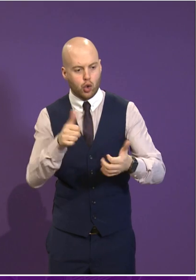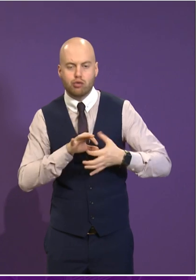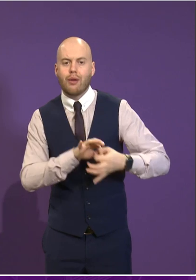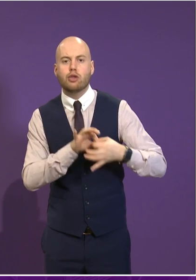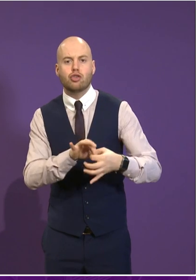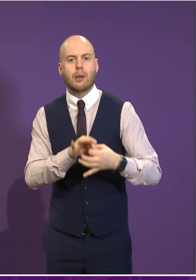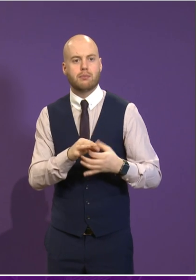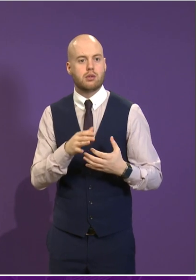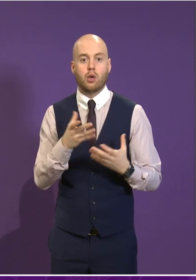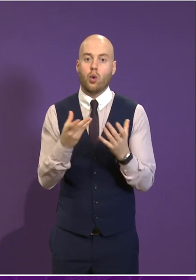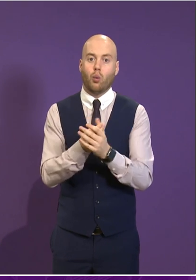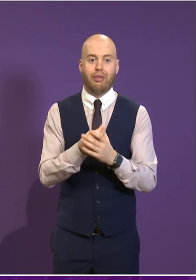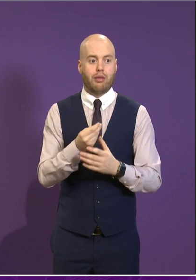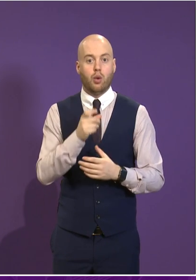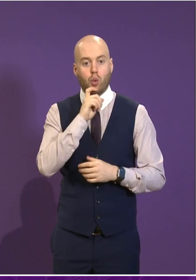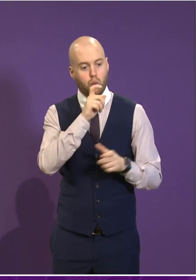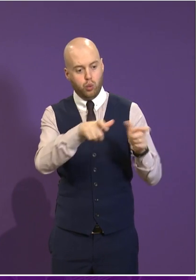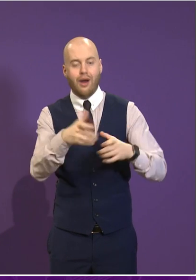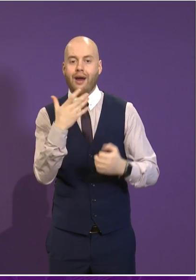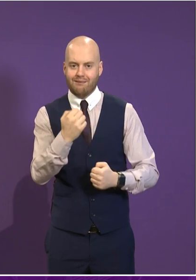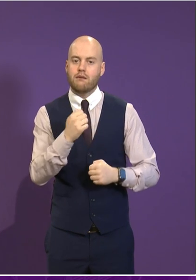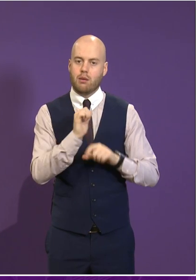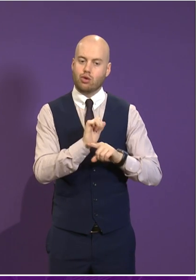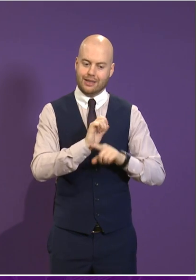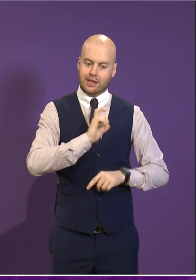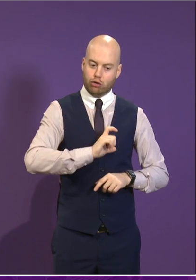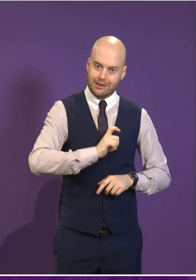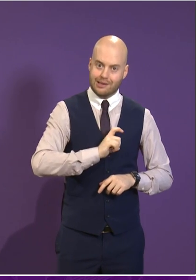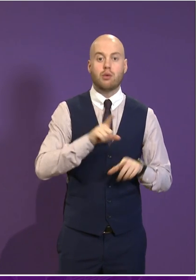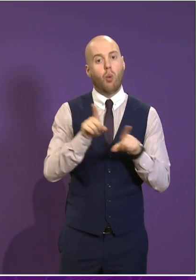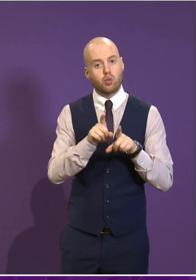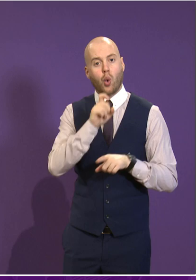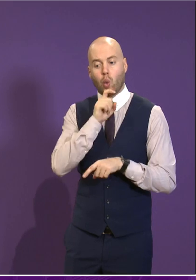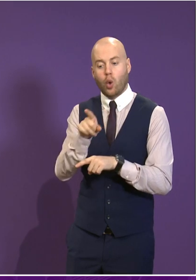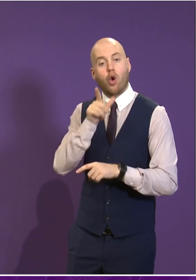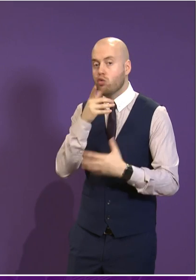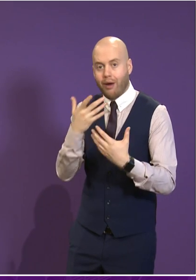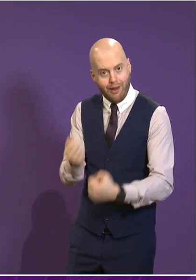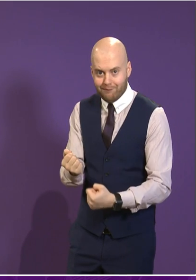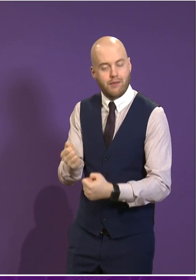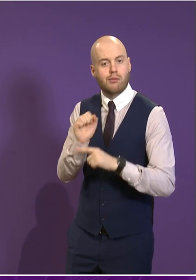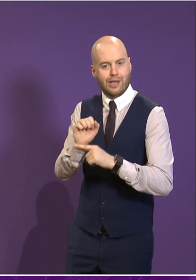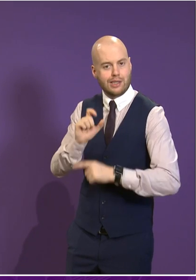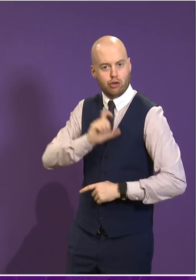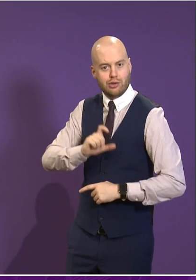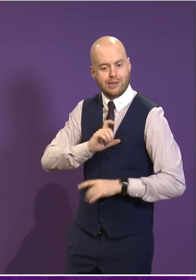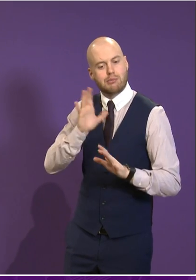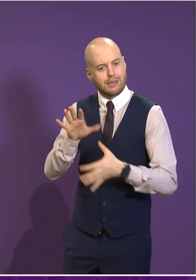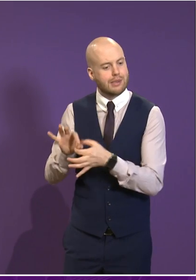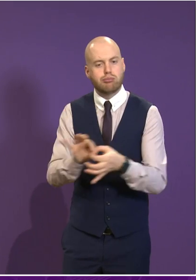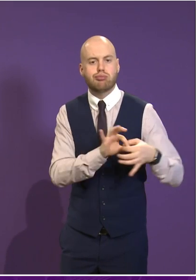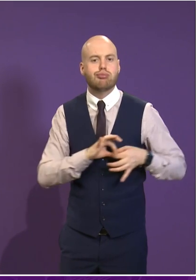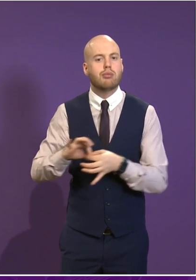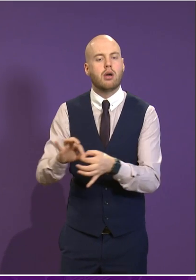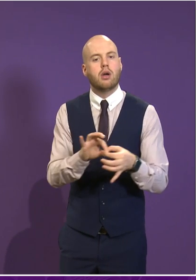relationships between those with and without protected characteristics. Now, that all of that points to the need for a